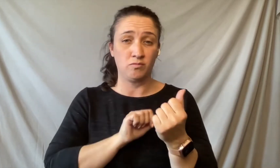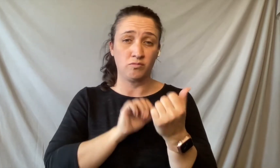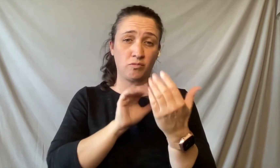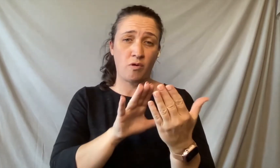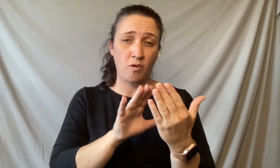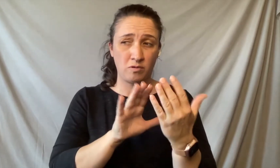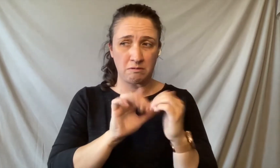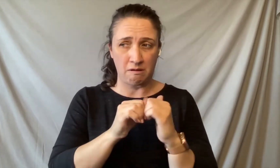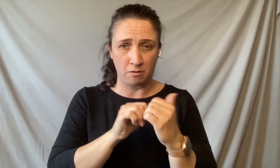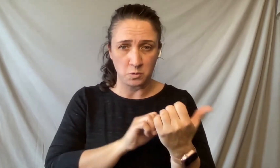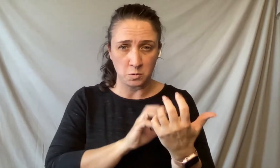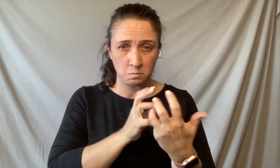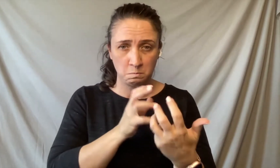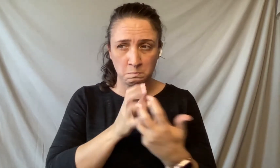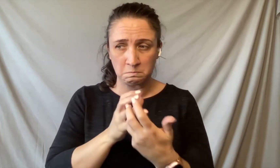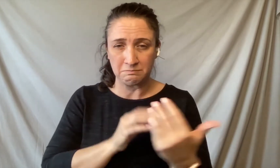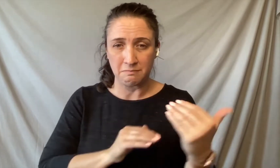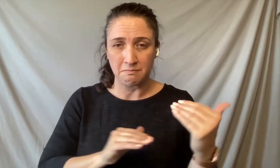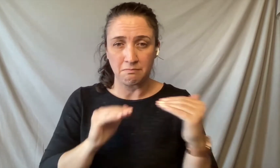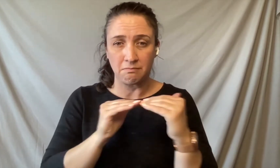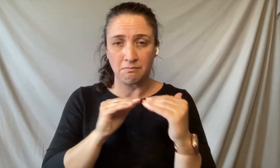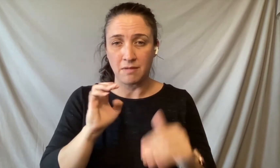issue. And so